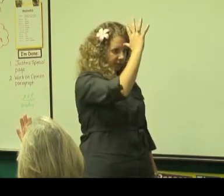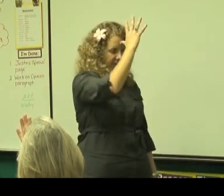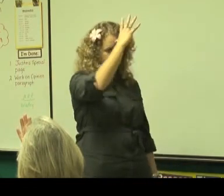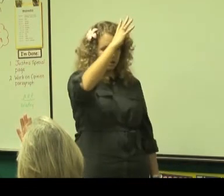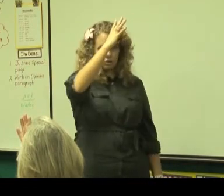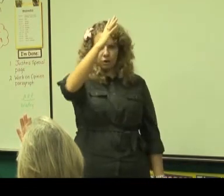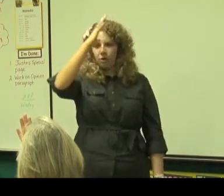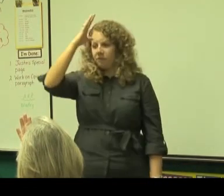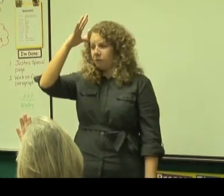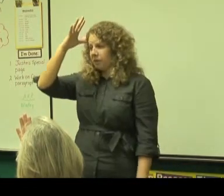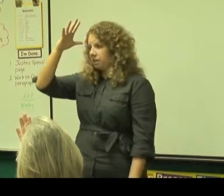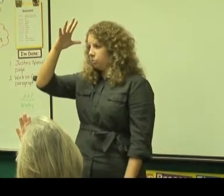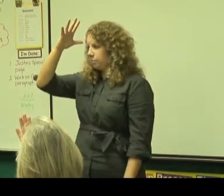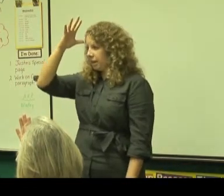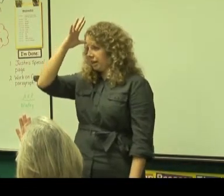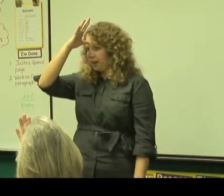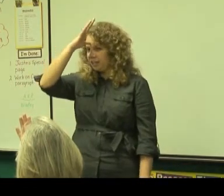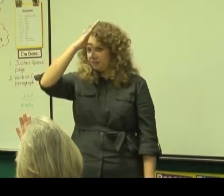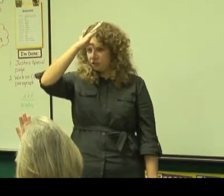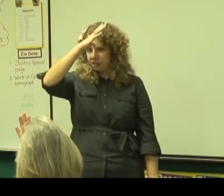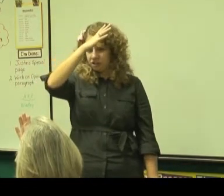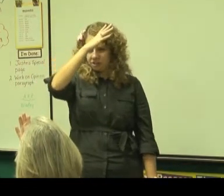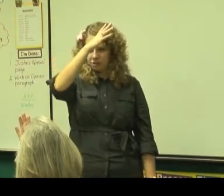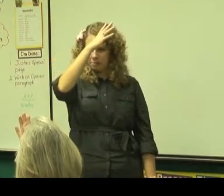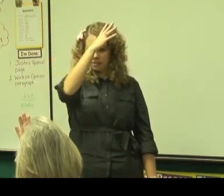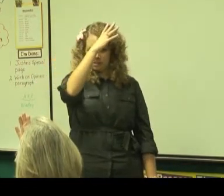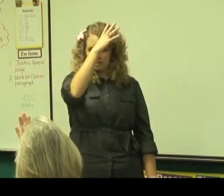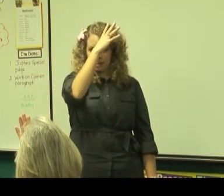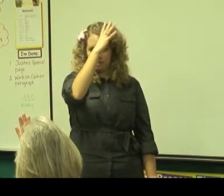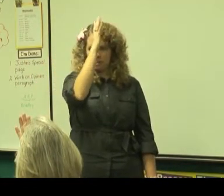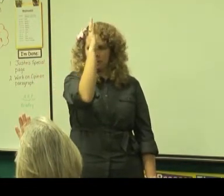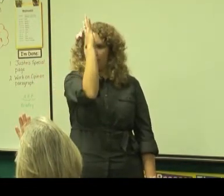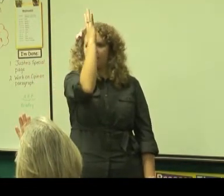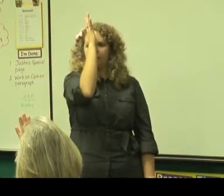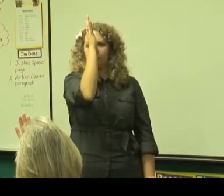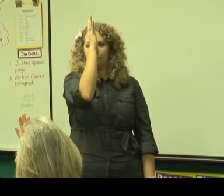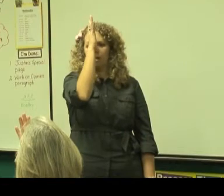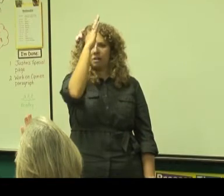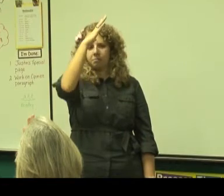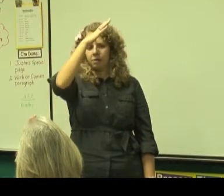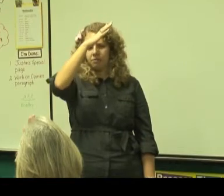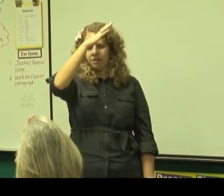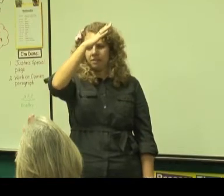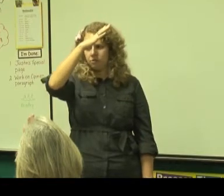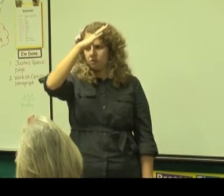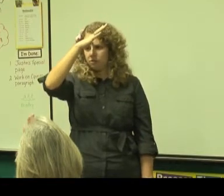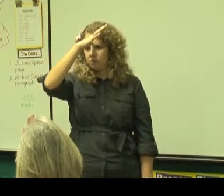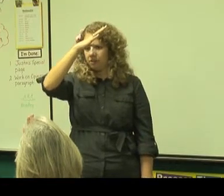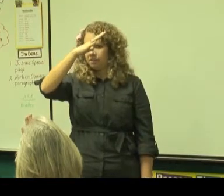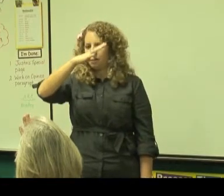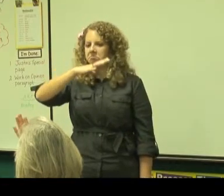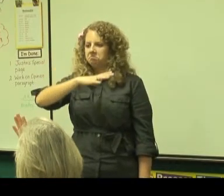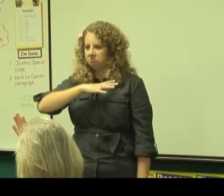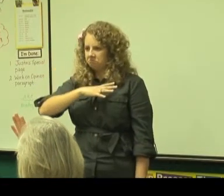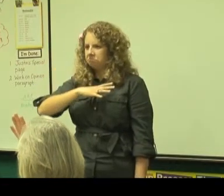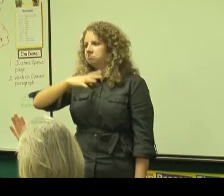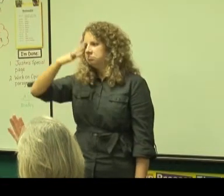that. So for man and woman, I kind of turn it just a little bit to the side so I don't have to like block my whole face, just like that.